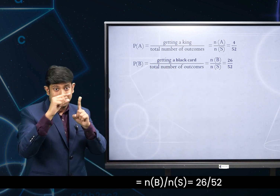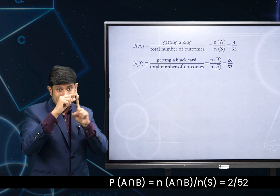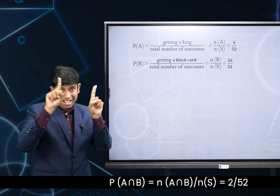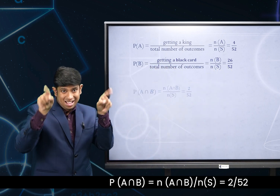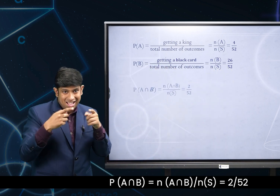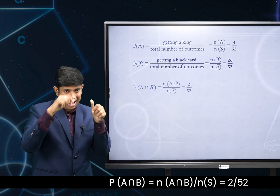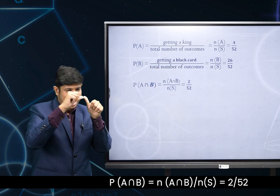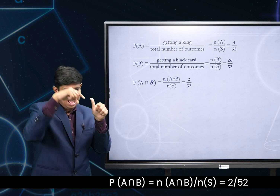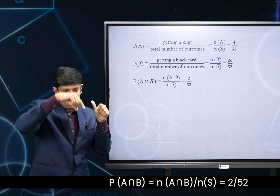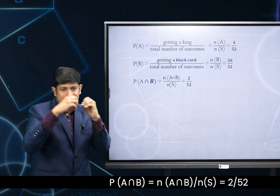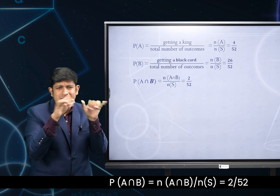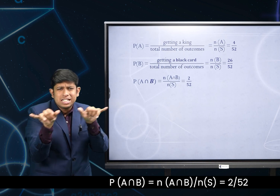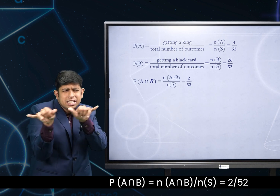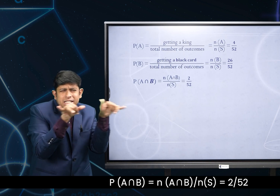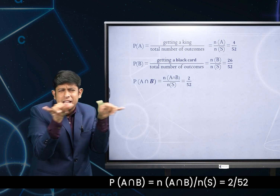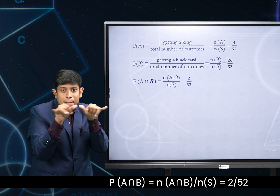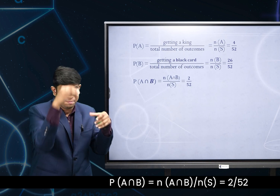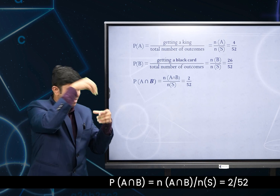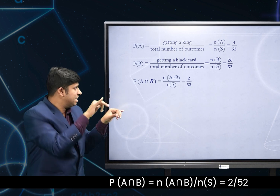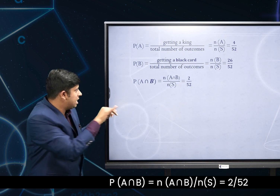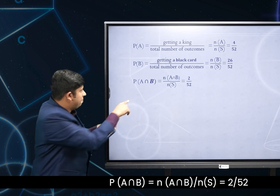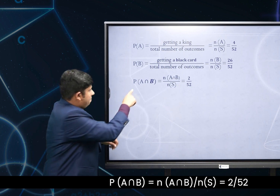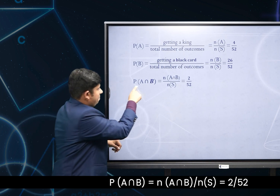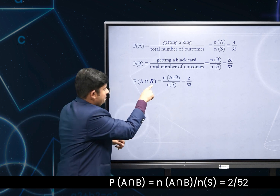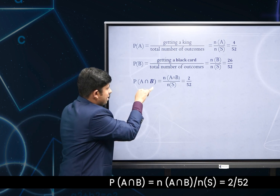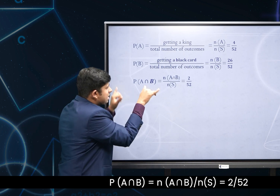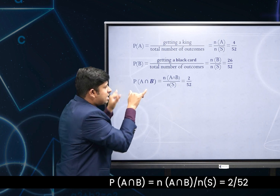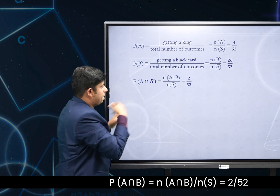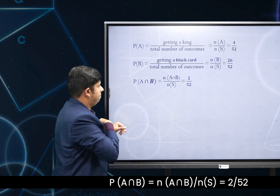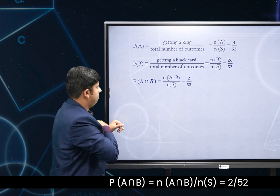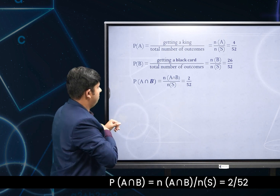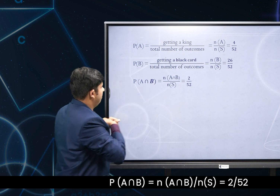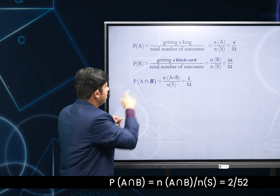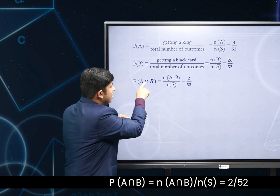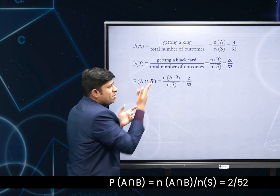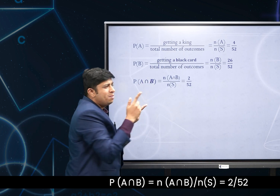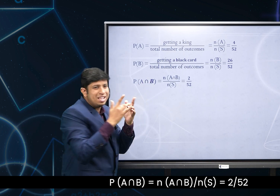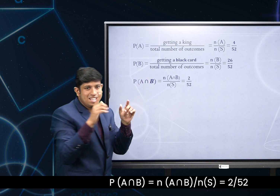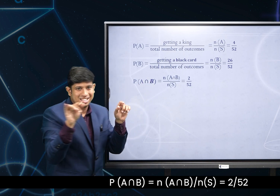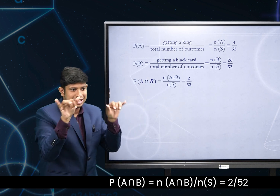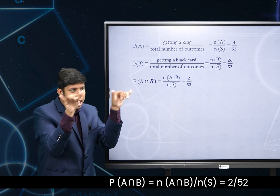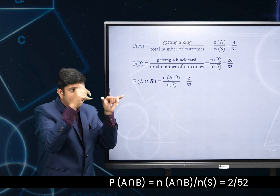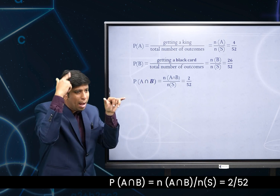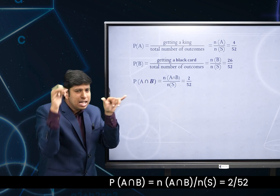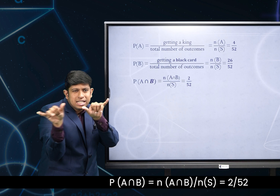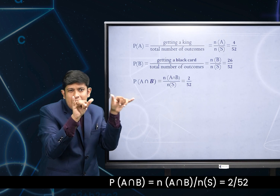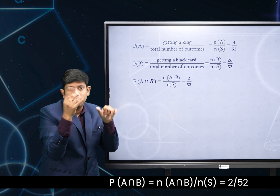P of A intersection B is equal to n of A intersection B by n of S. That is equal to 2 by